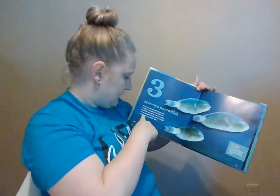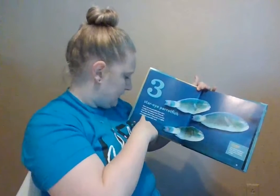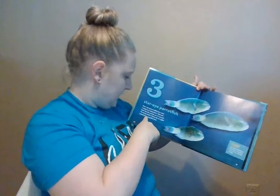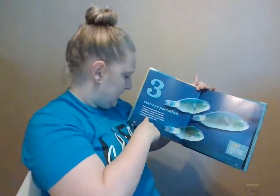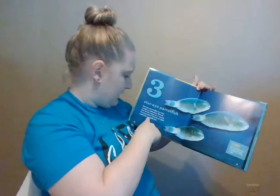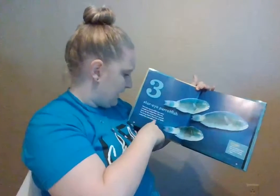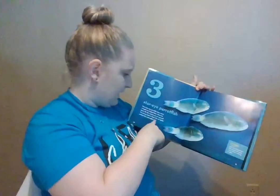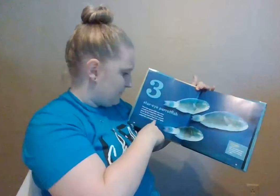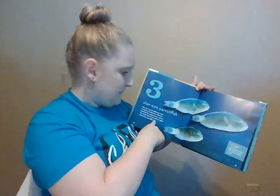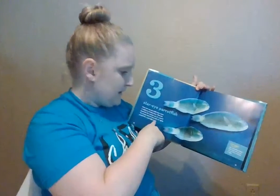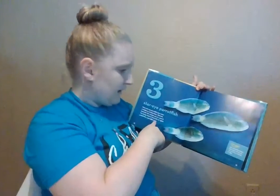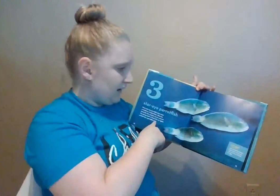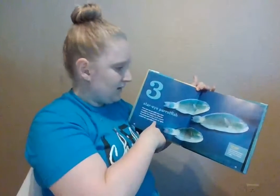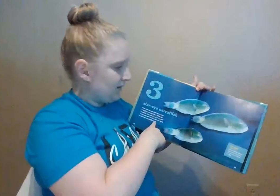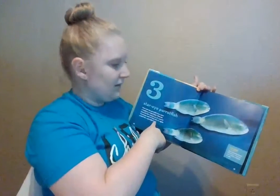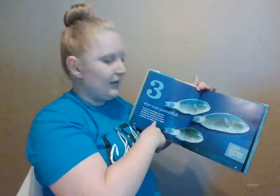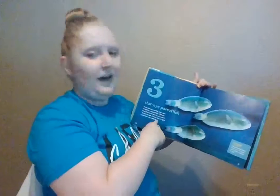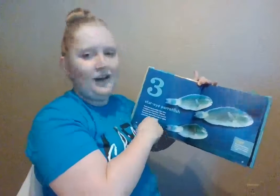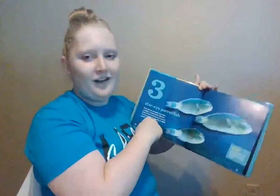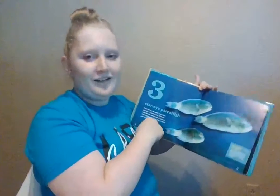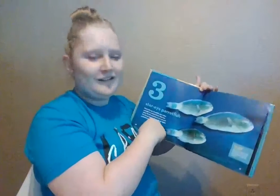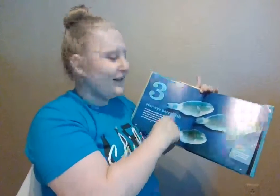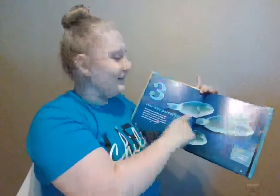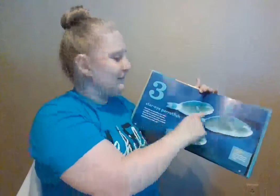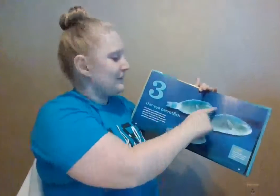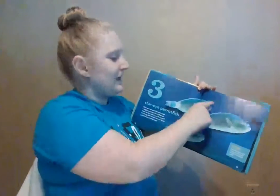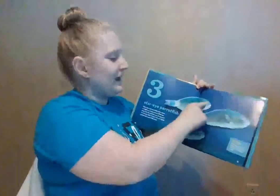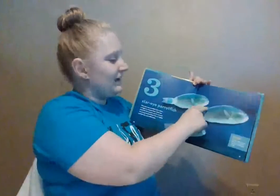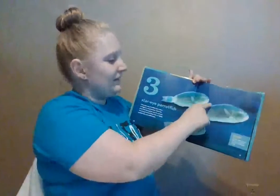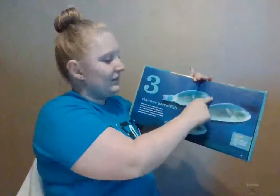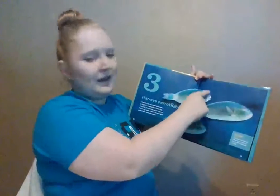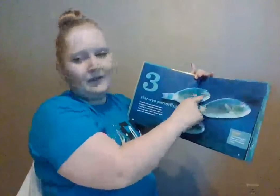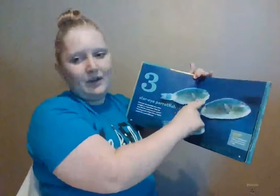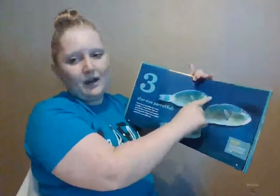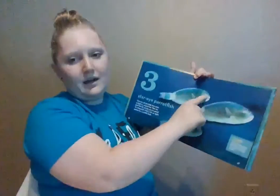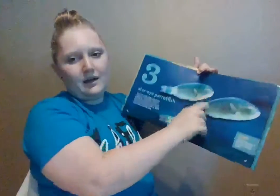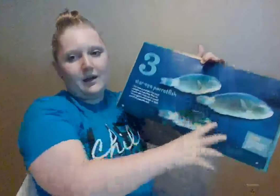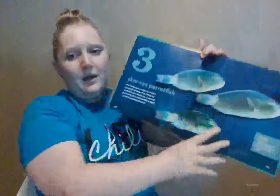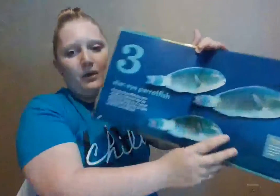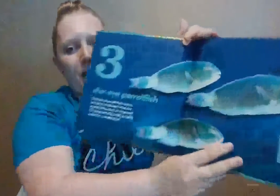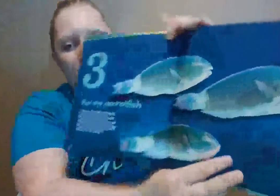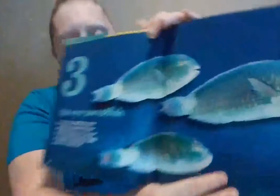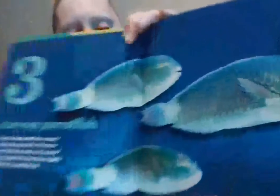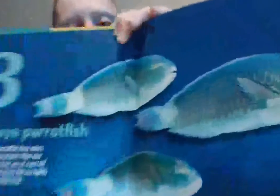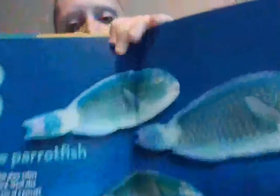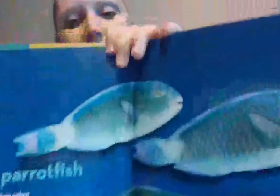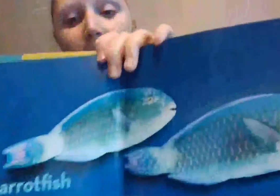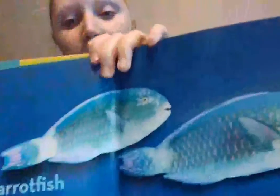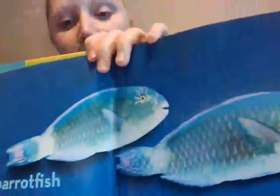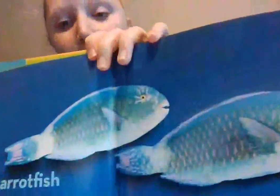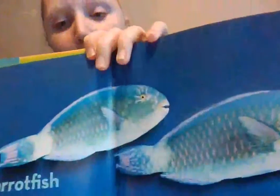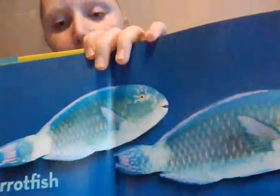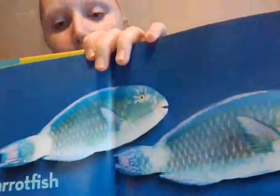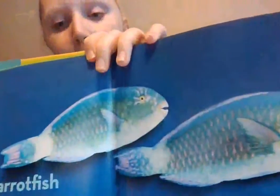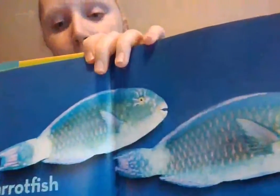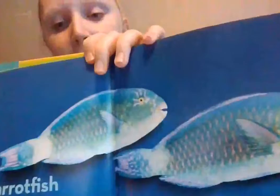a parrot-like beak. Oh, I was right. So they kind of have what looks like a